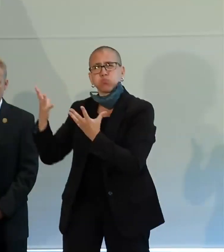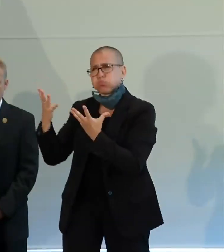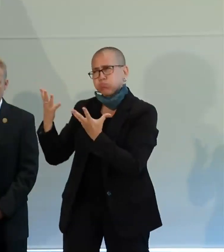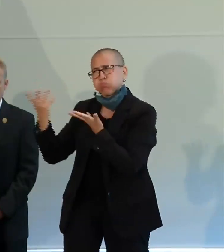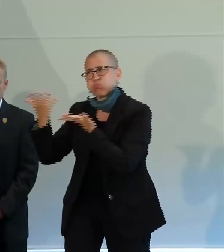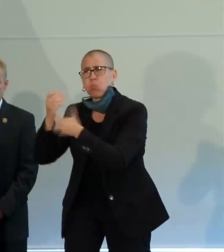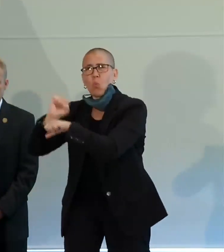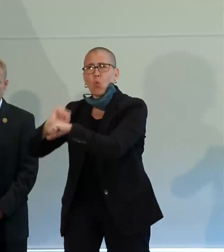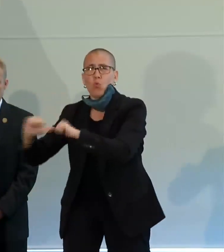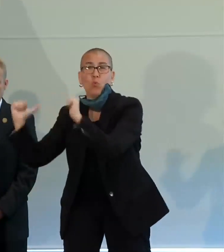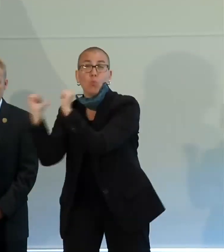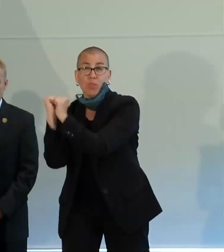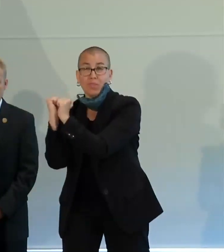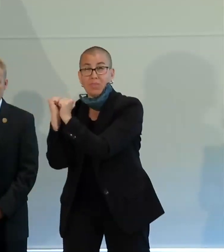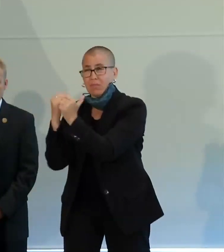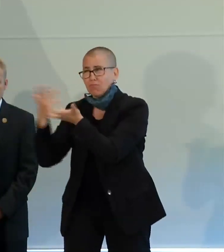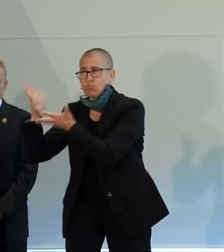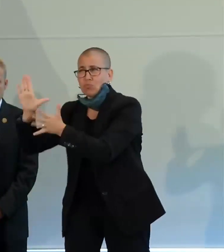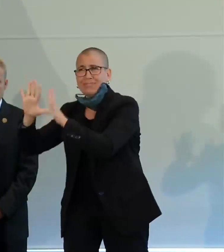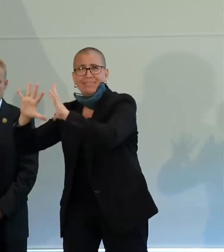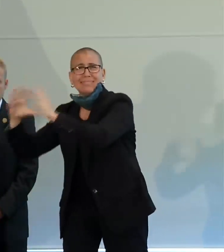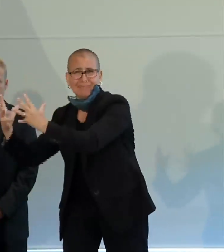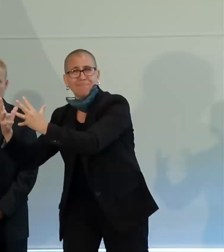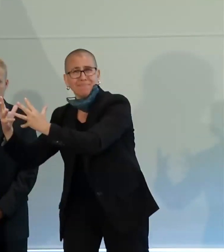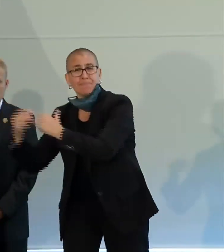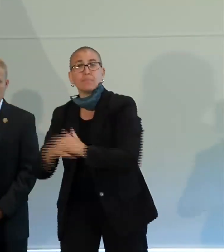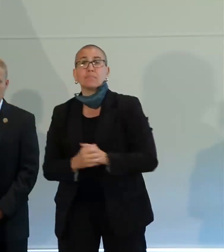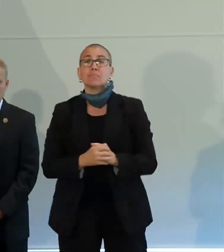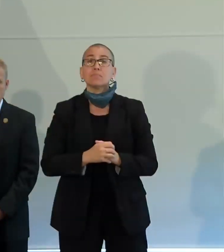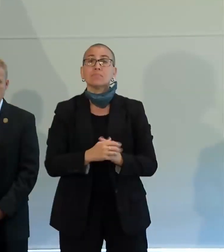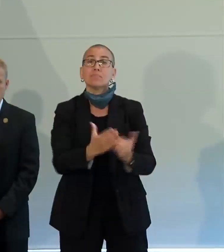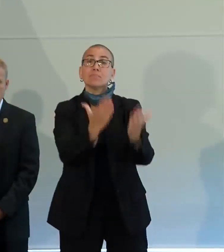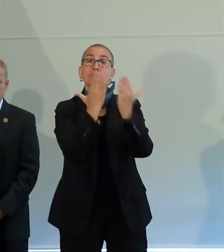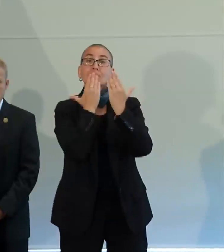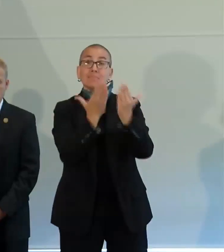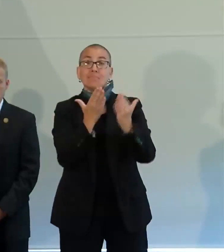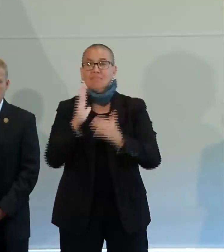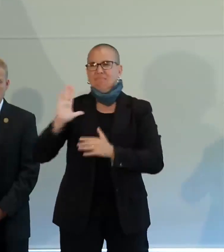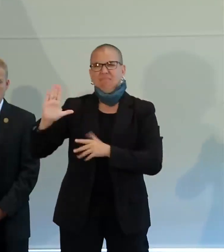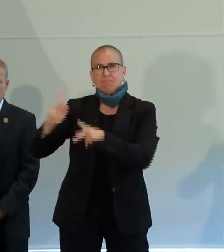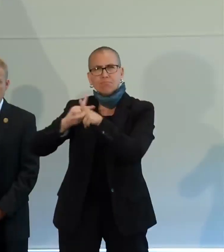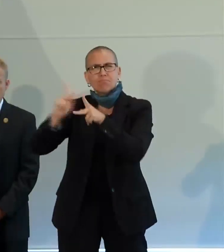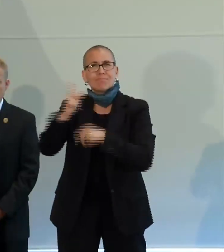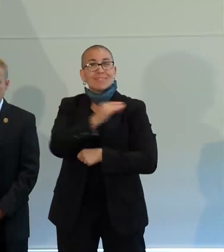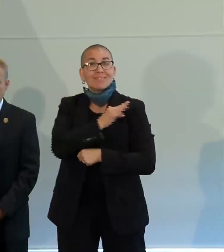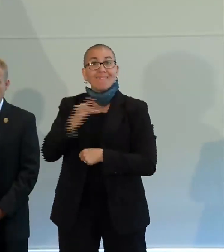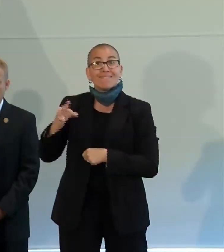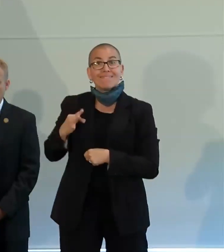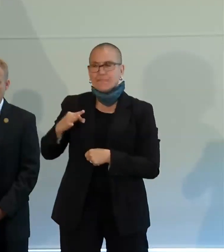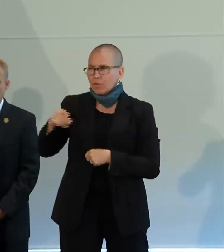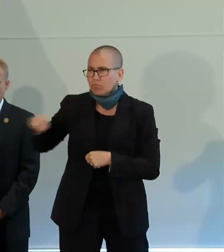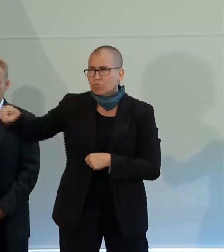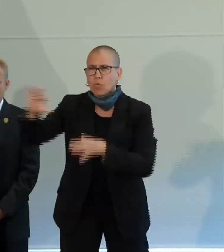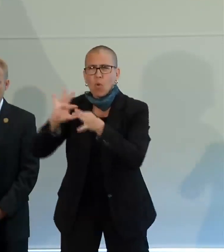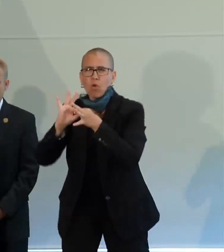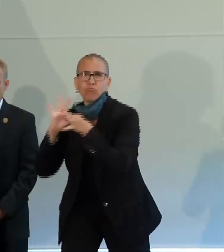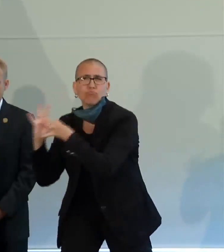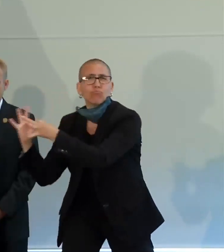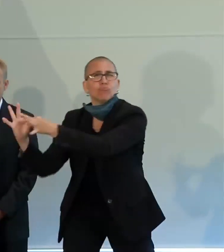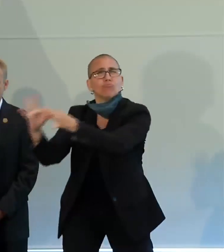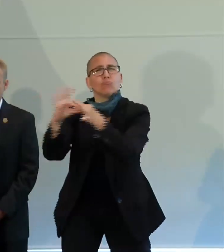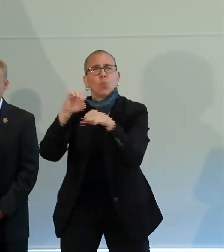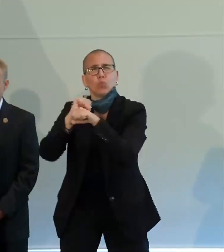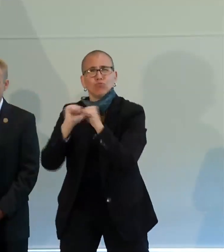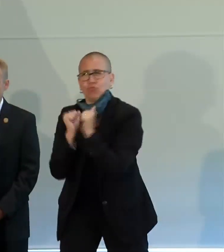team. I also want to thank County Attorney Freeman's professional staff, who have cooperated and worked together with my